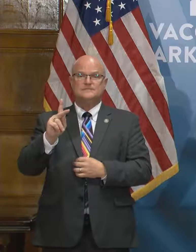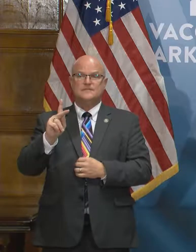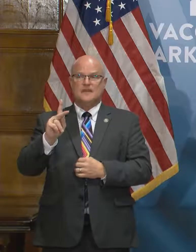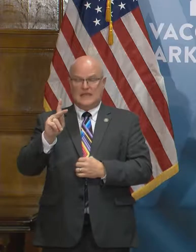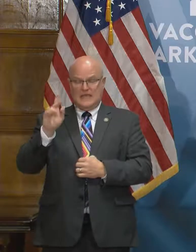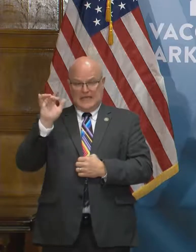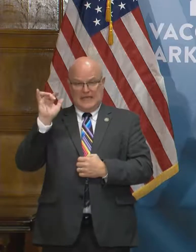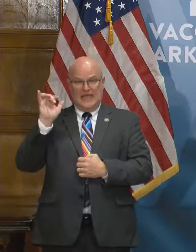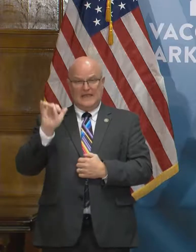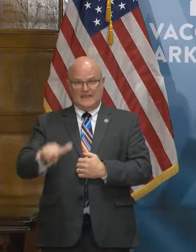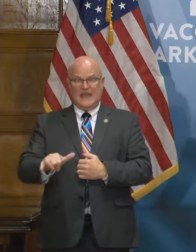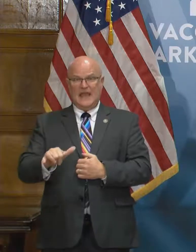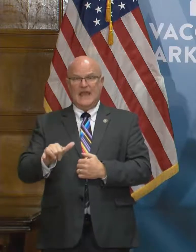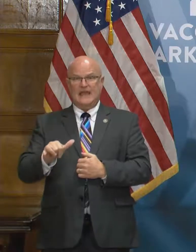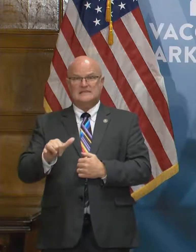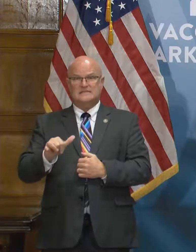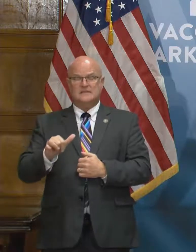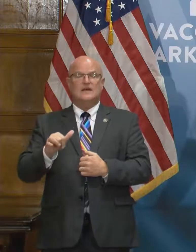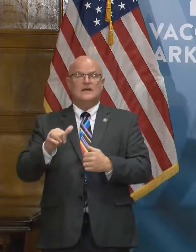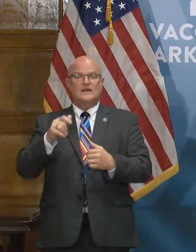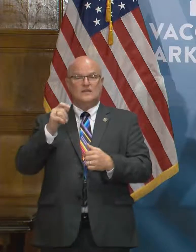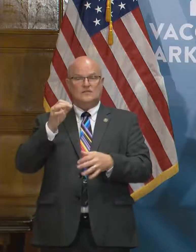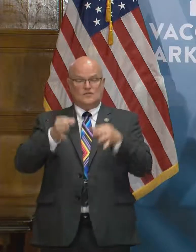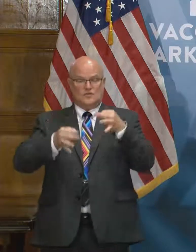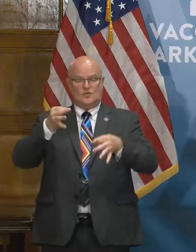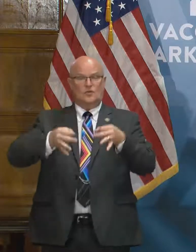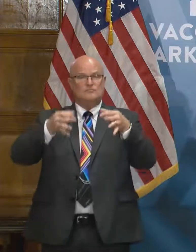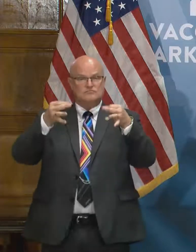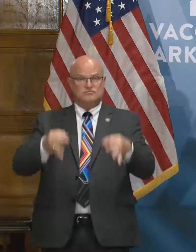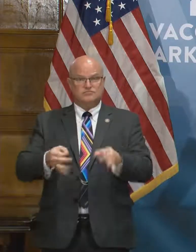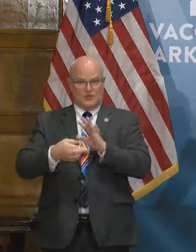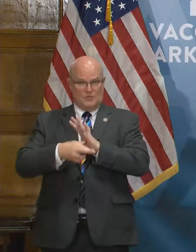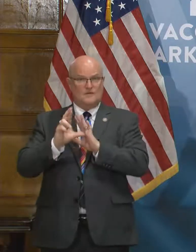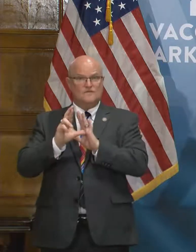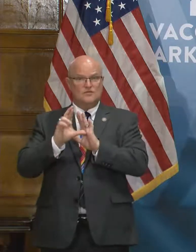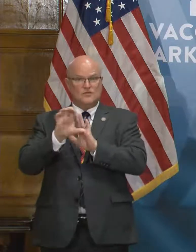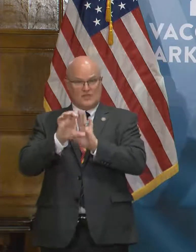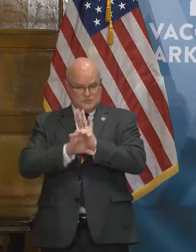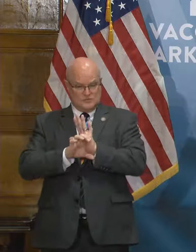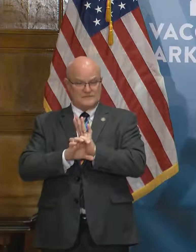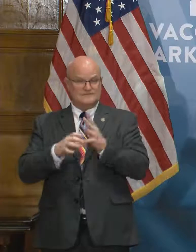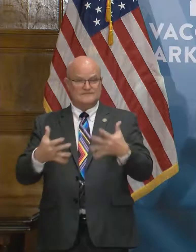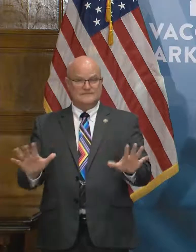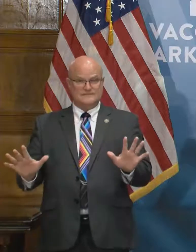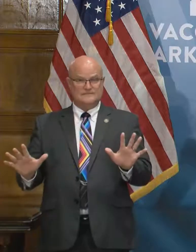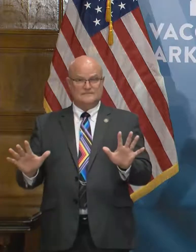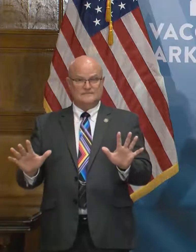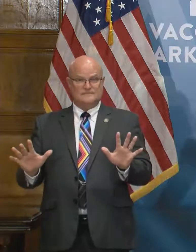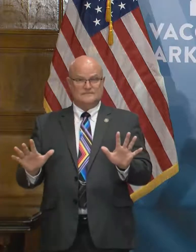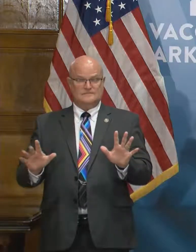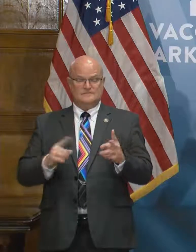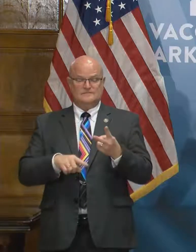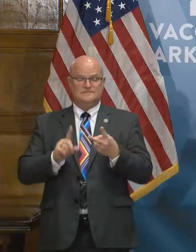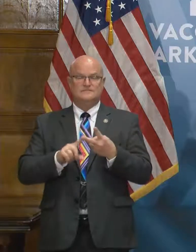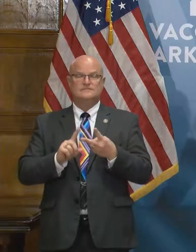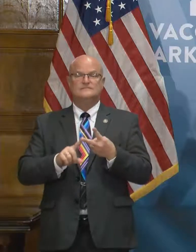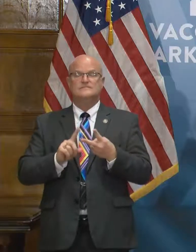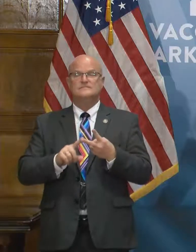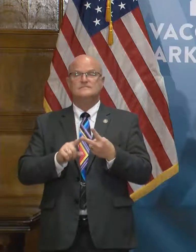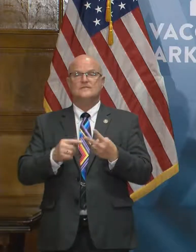been enjoined by the court, being reviewed constitutionally. Secondly,